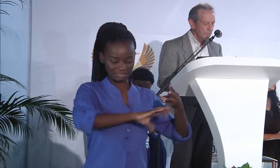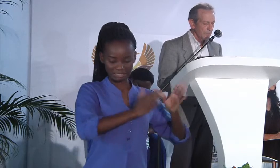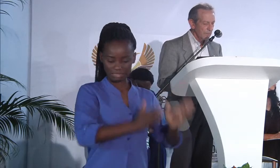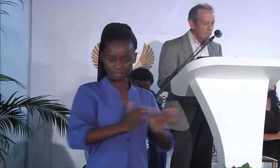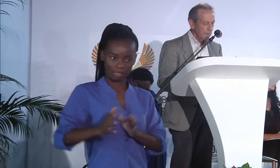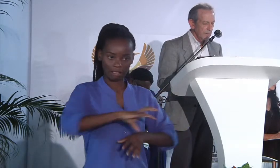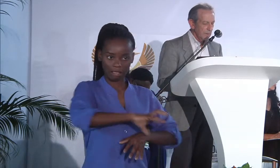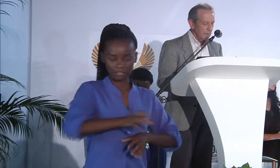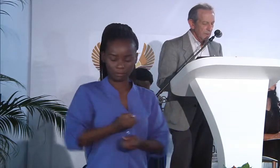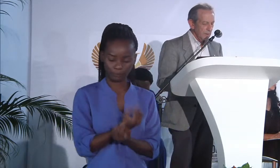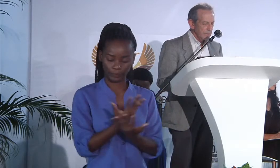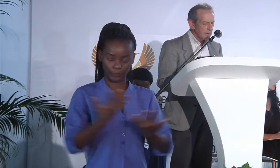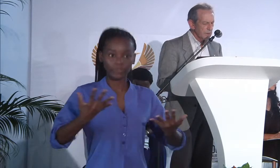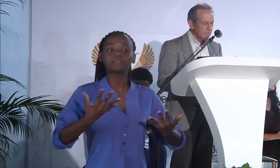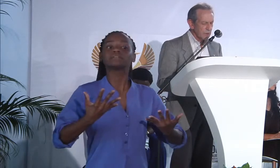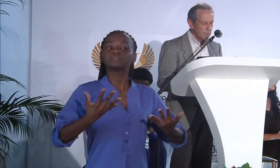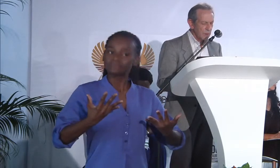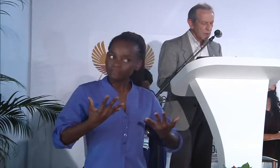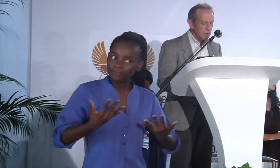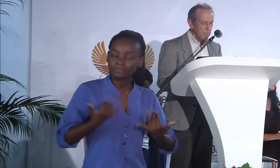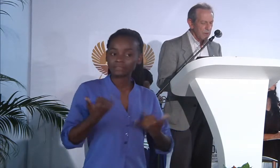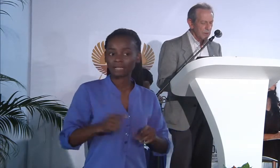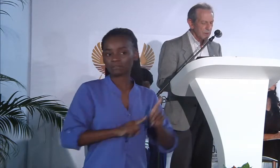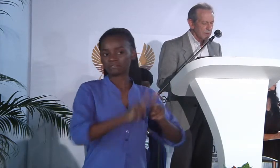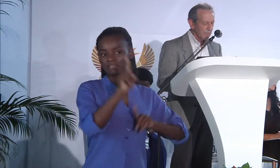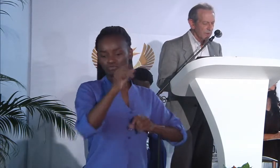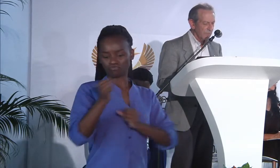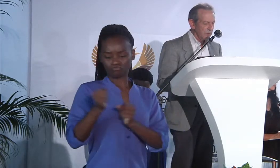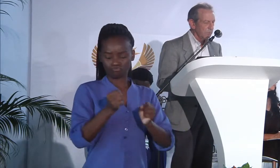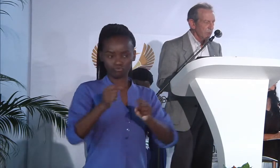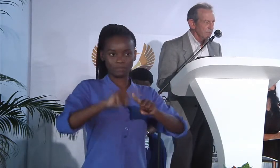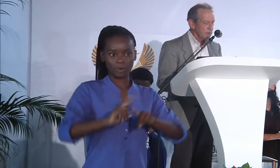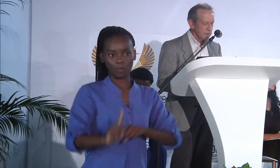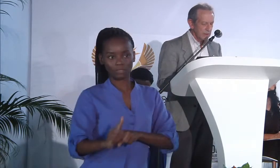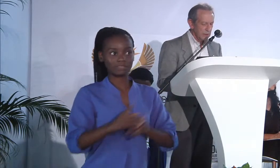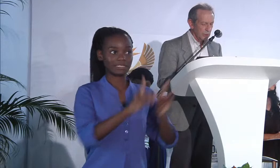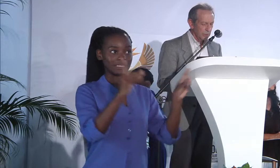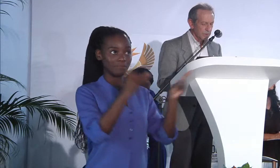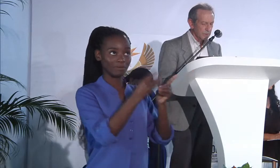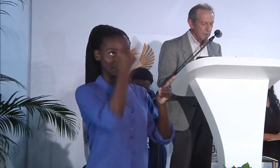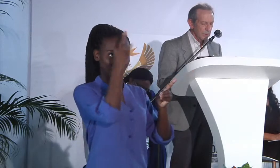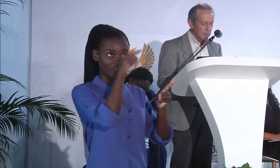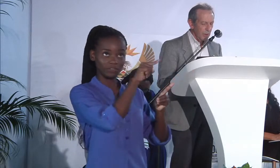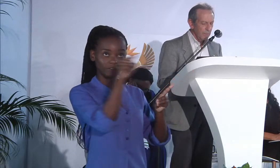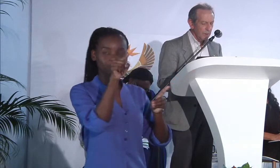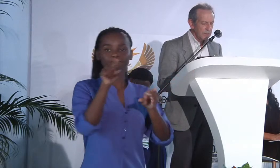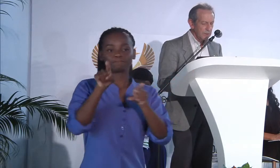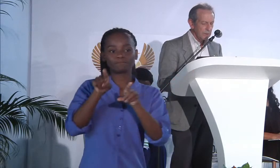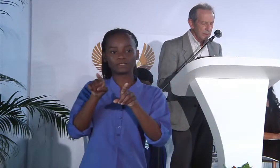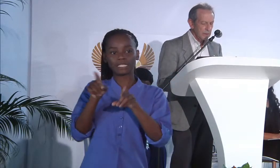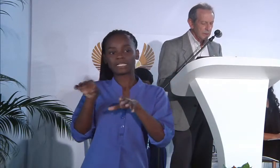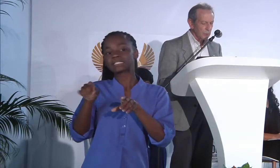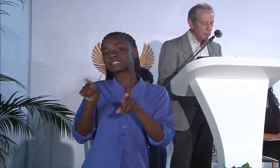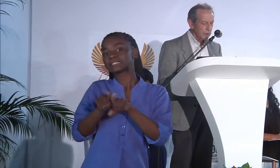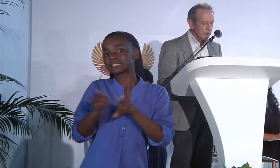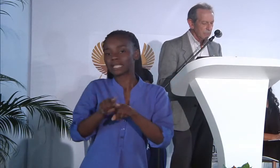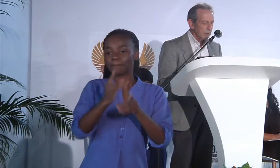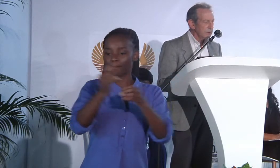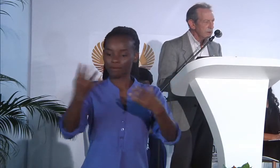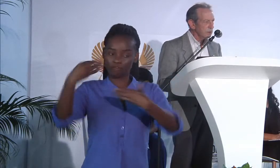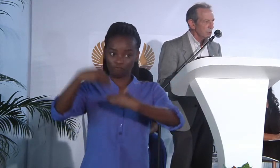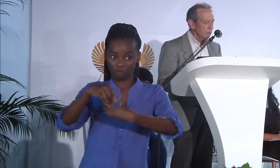approach. The success of the strategies depends on several government departments and stakeholders cooperating in a